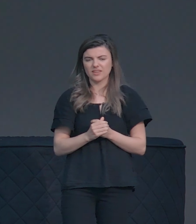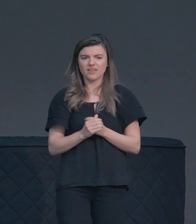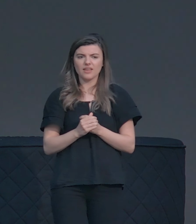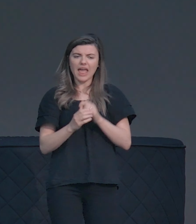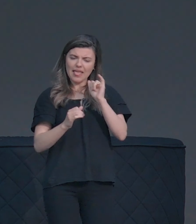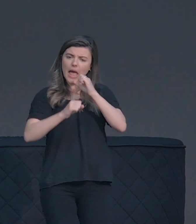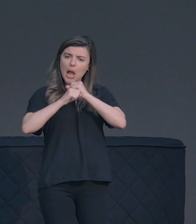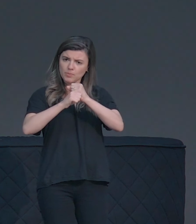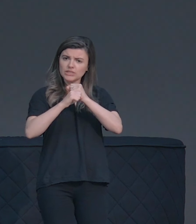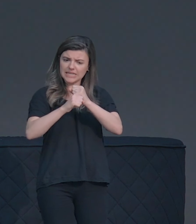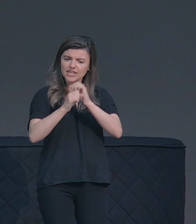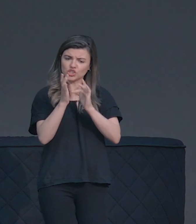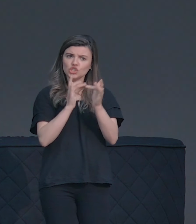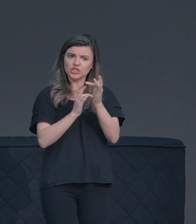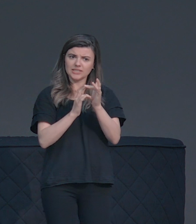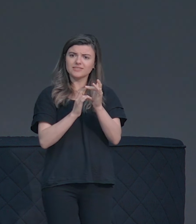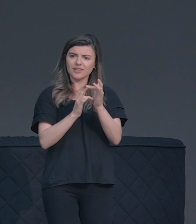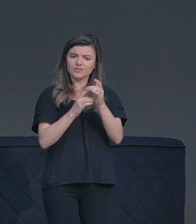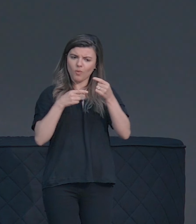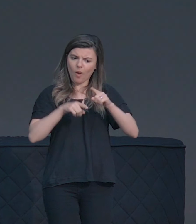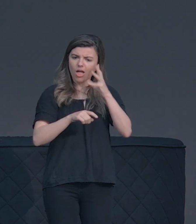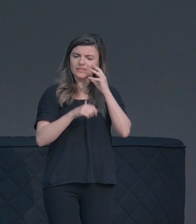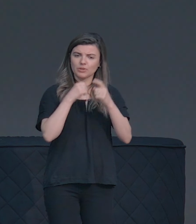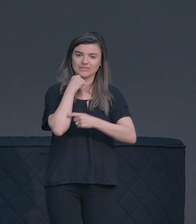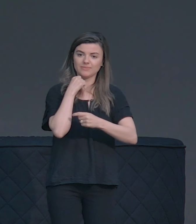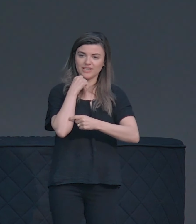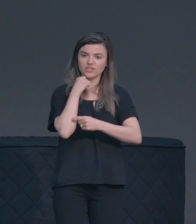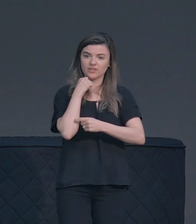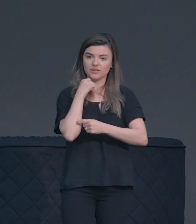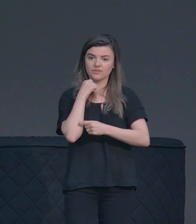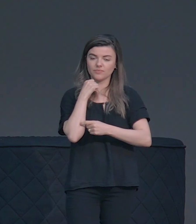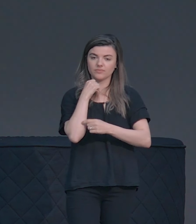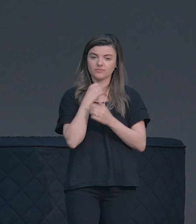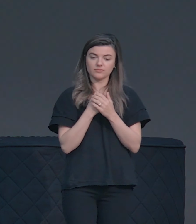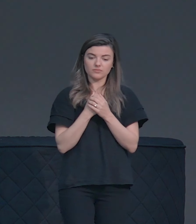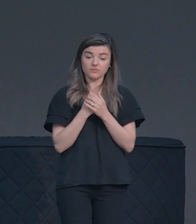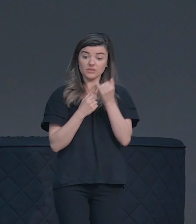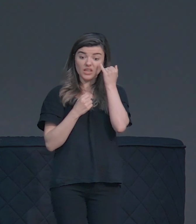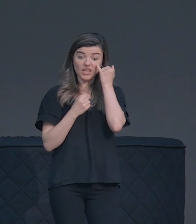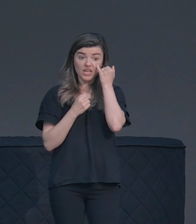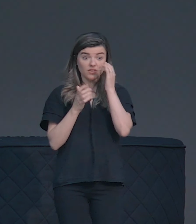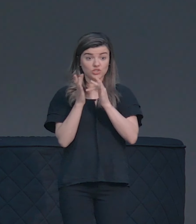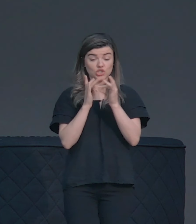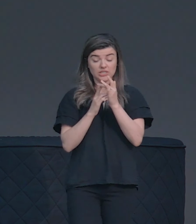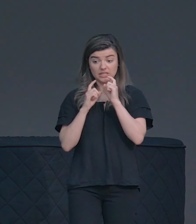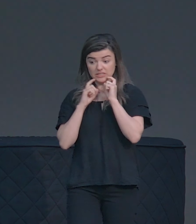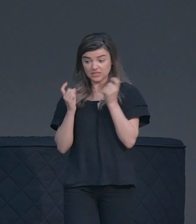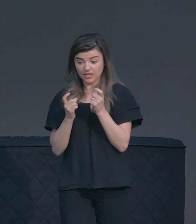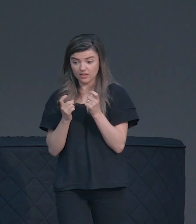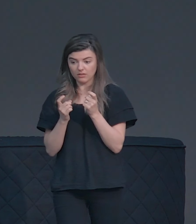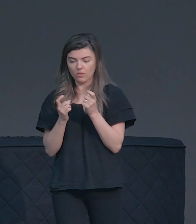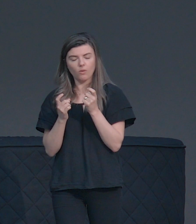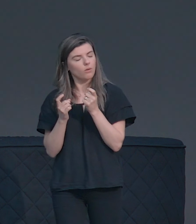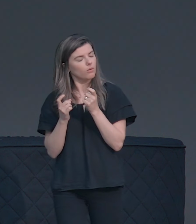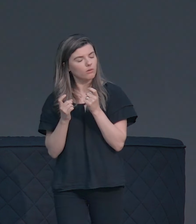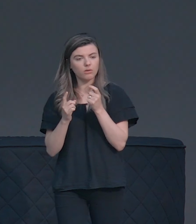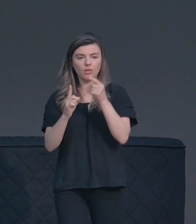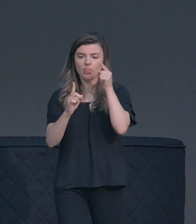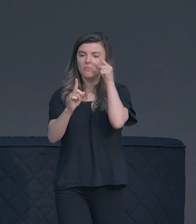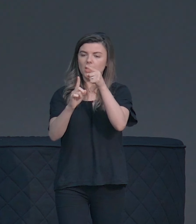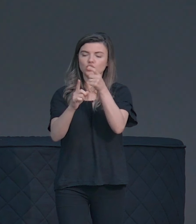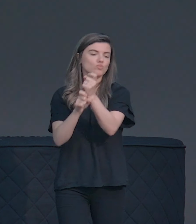him in the face of temptation. For Jesus to give in will be to forfeit his mission. For Jesus to